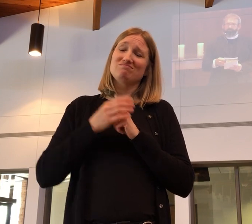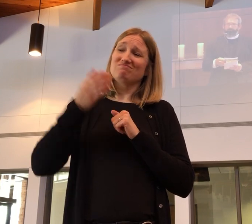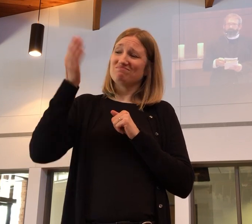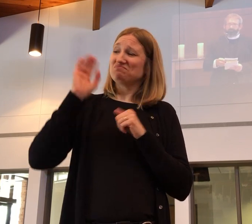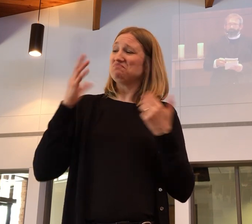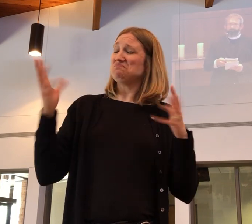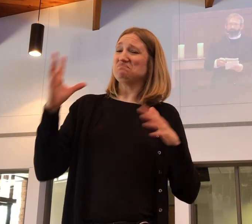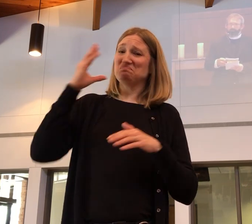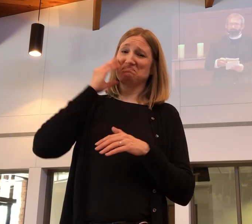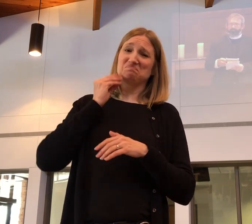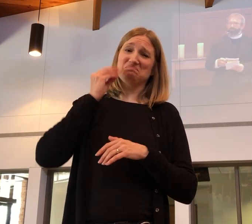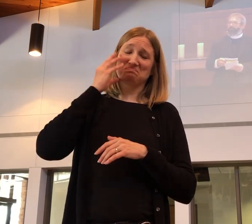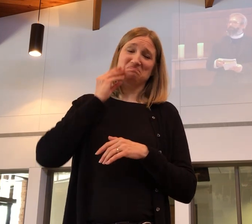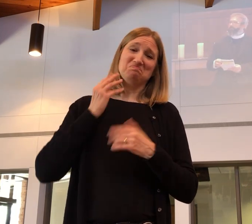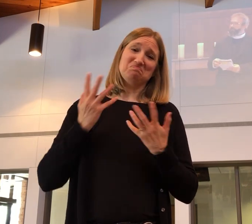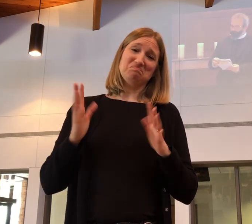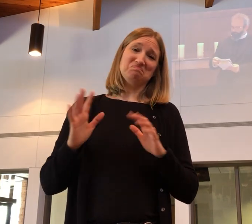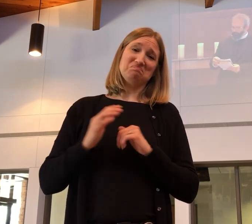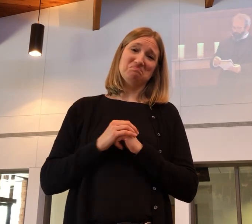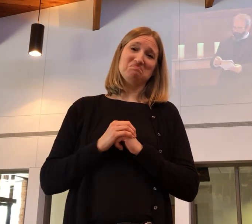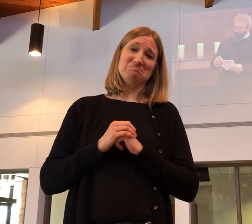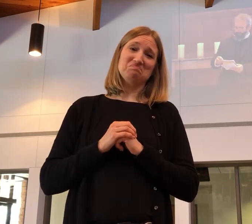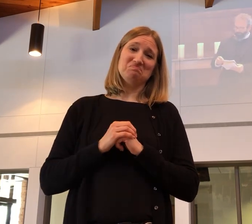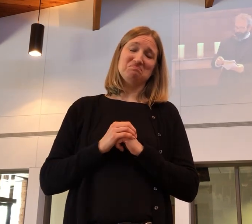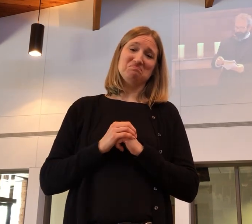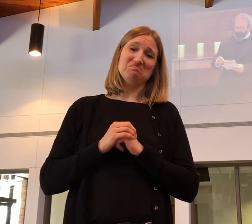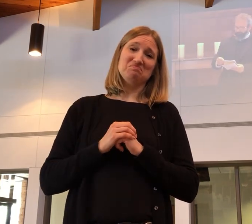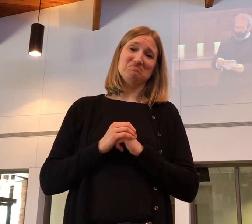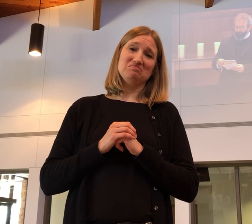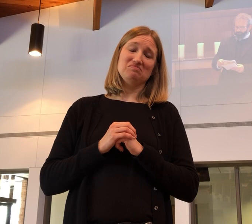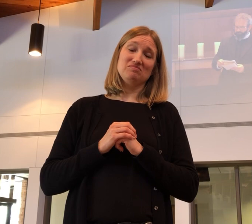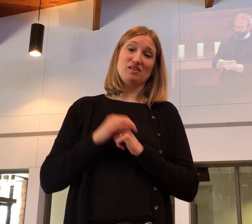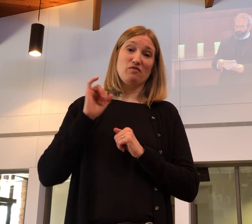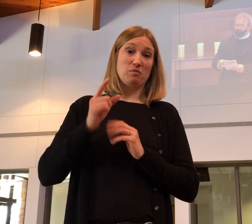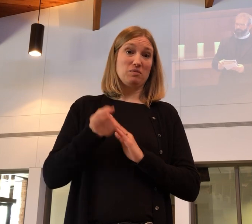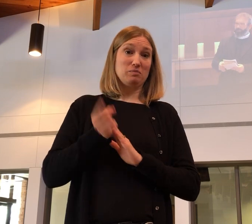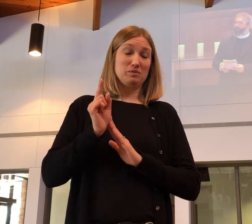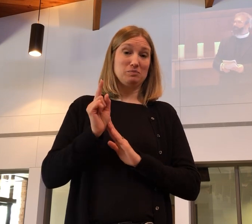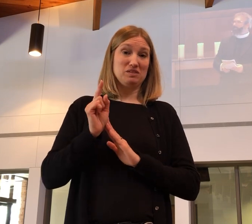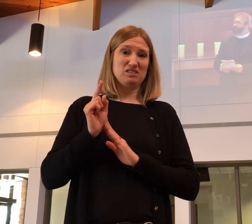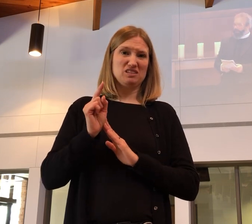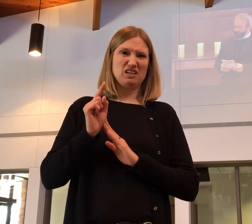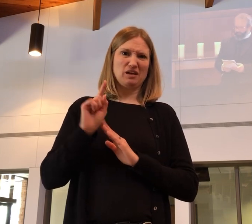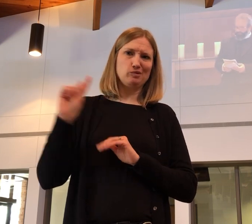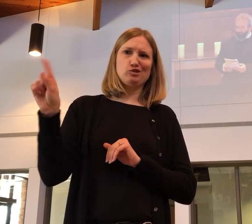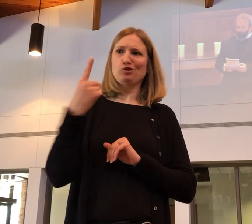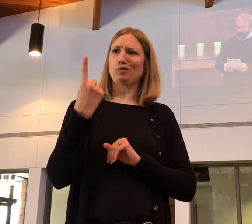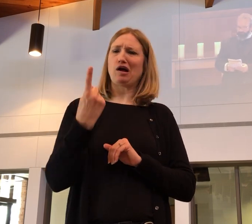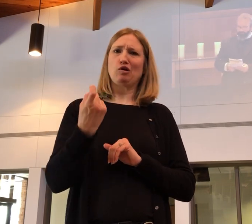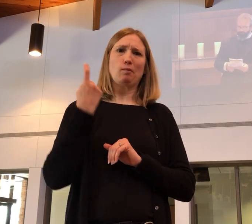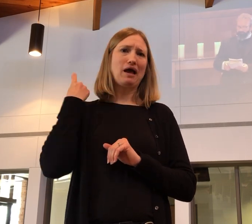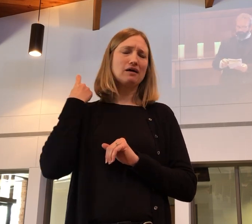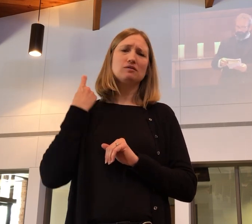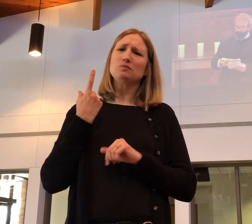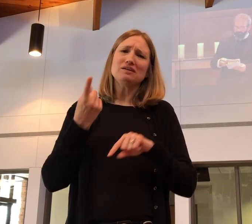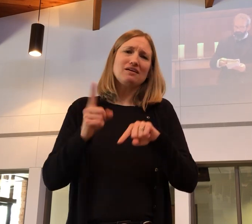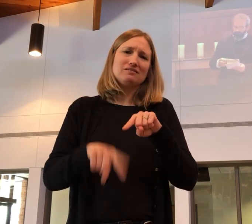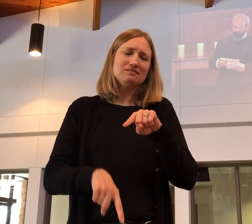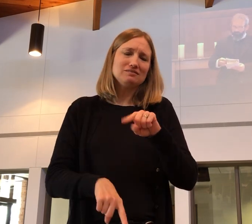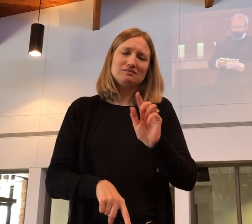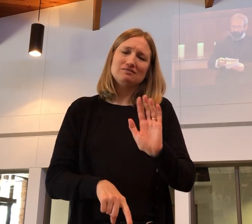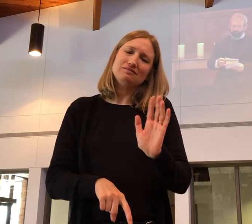And maybe there is no going back from this moment. At least not entirely.